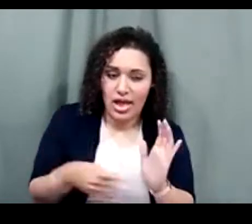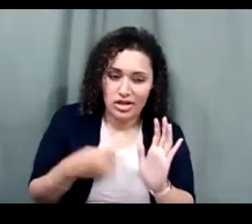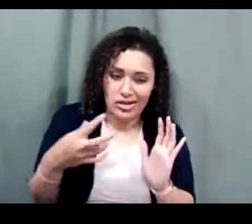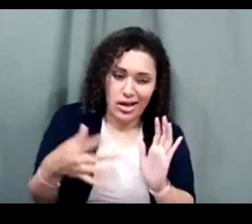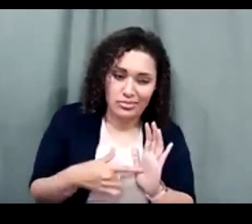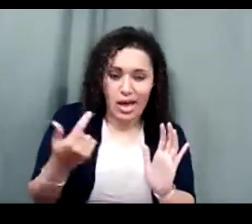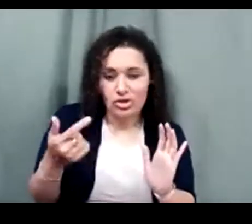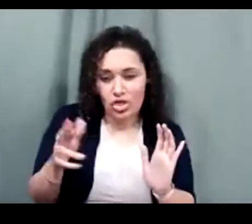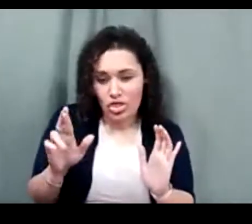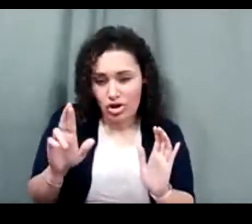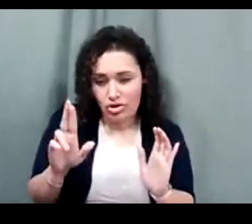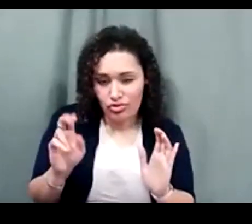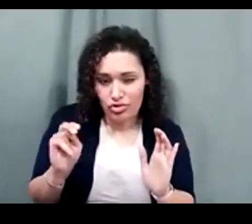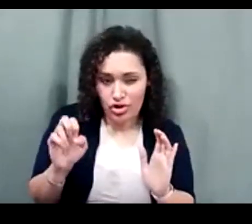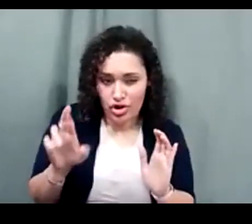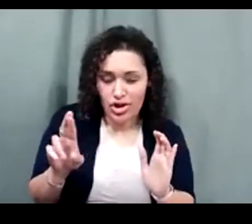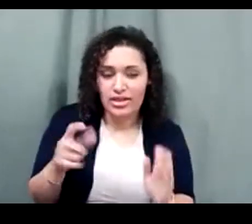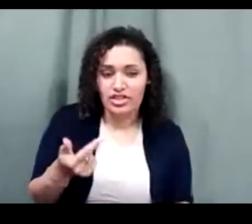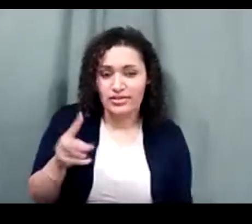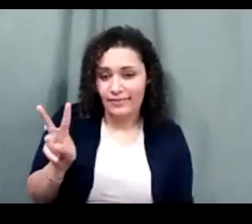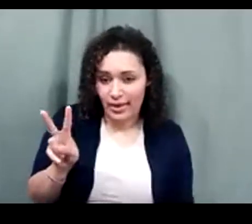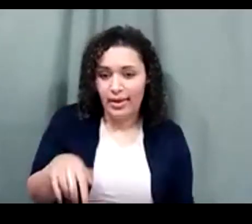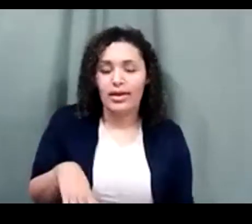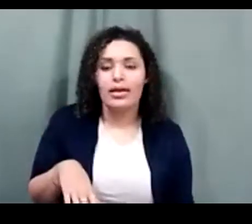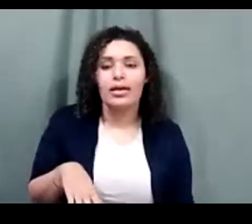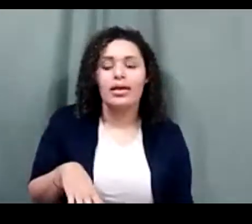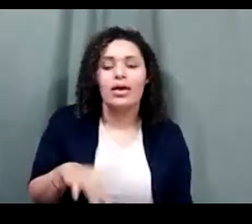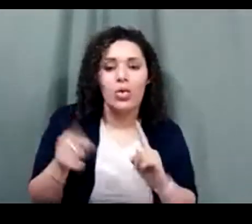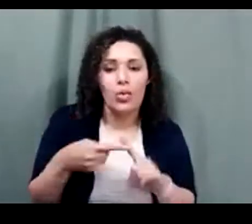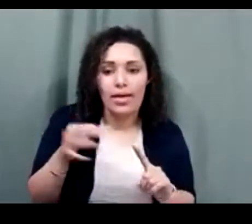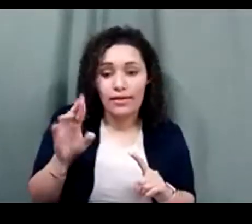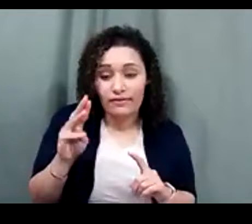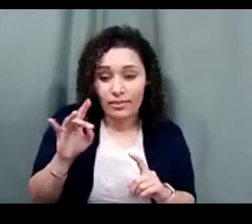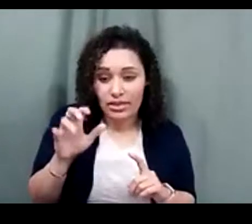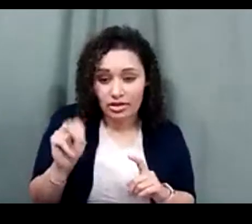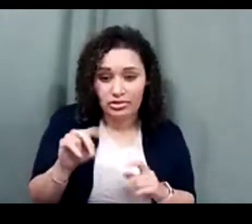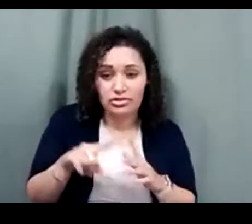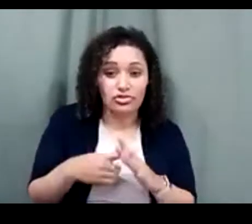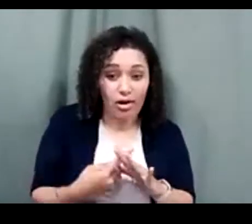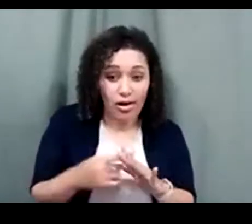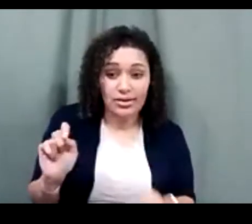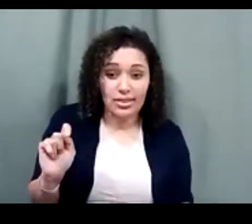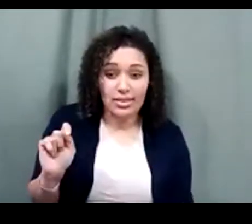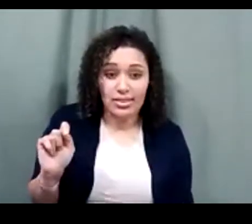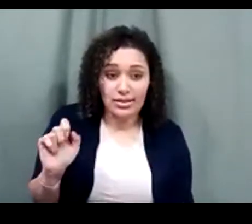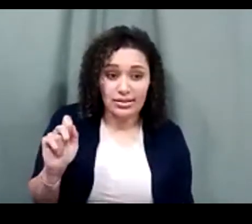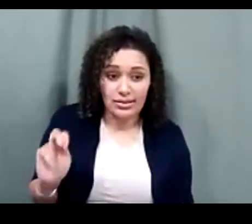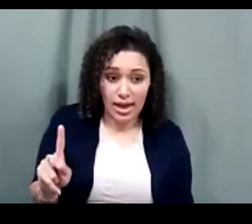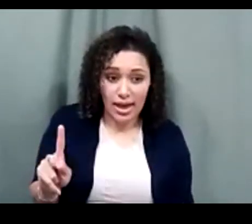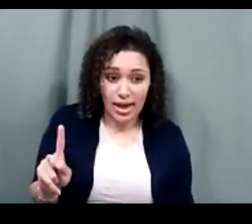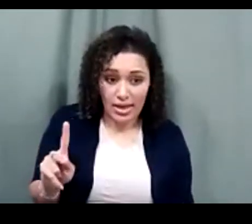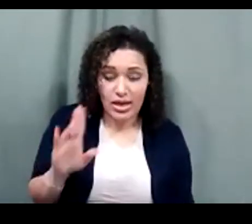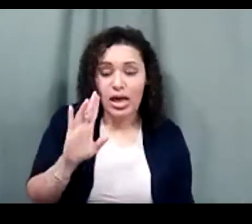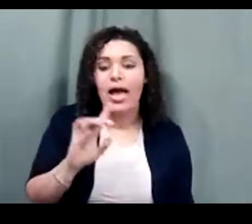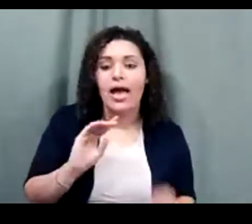sometimes GV, we will, as soon as the fermentation starts in the tank, we will put it into barrels, and the